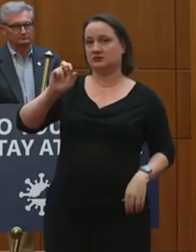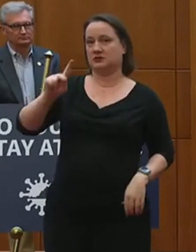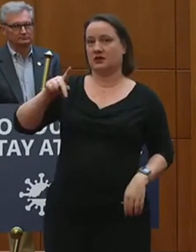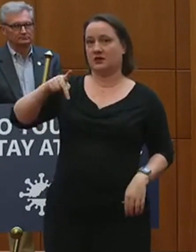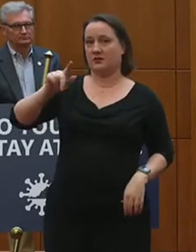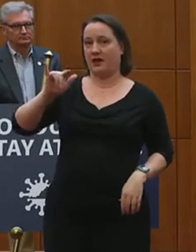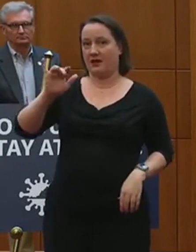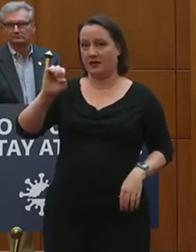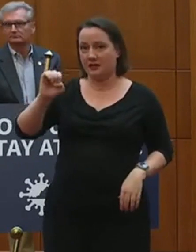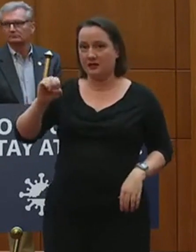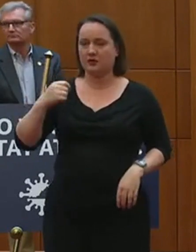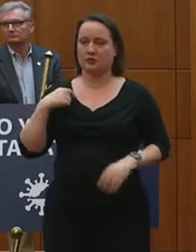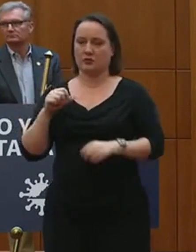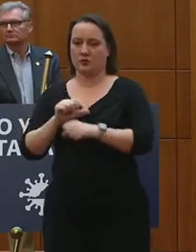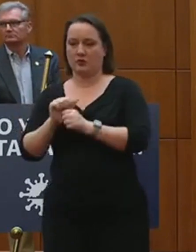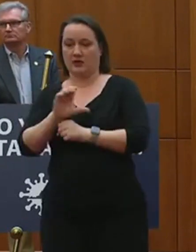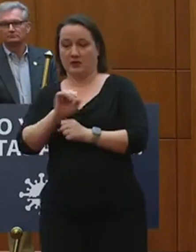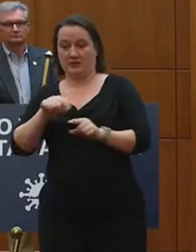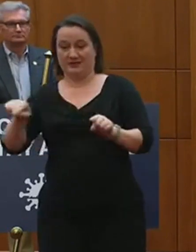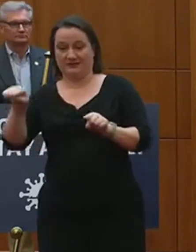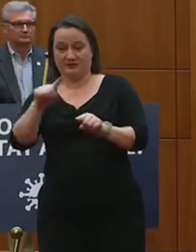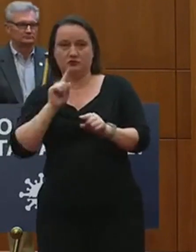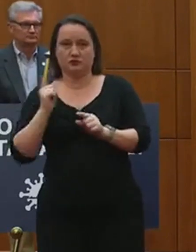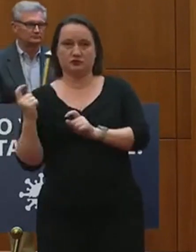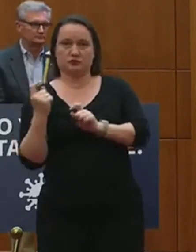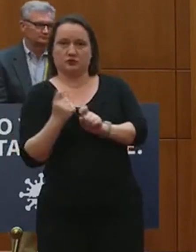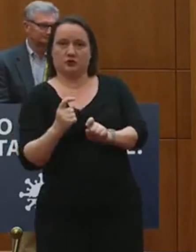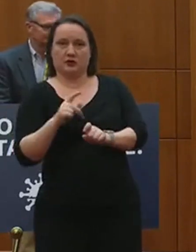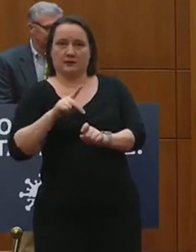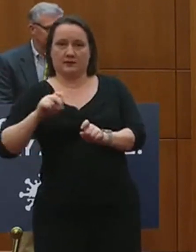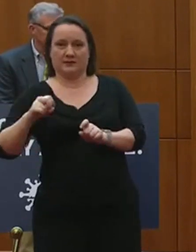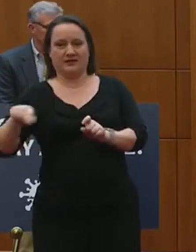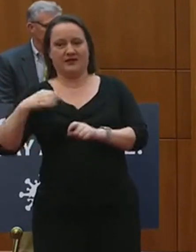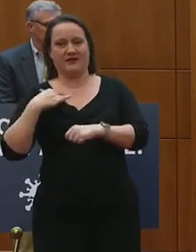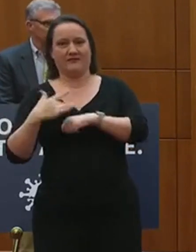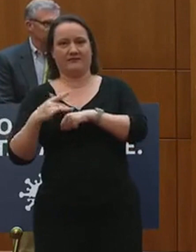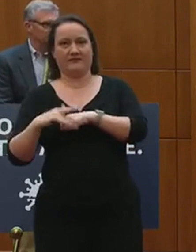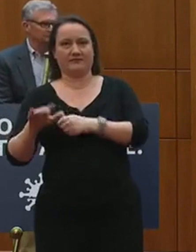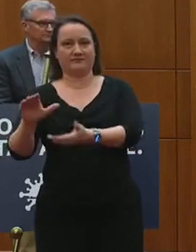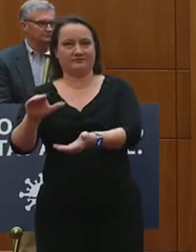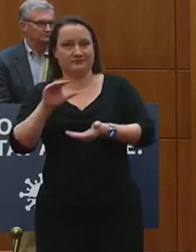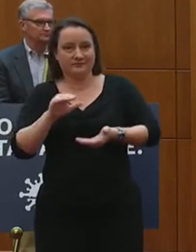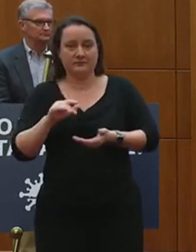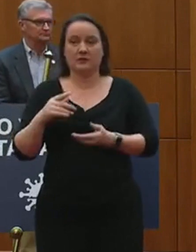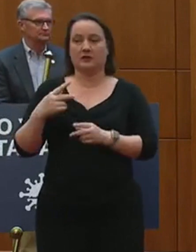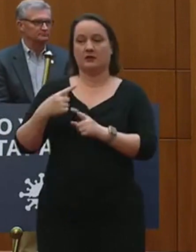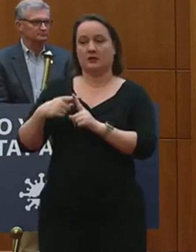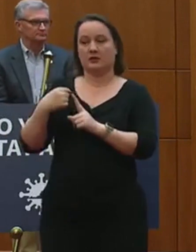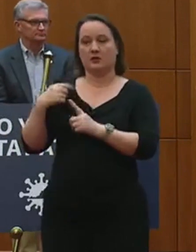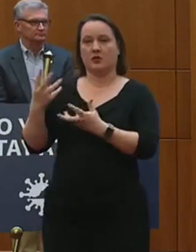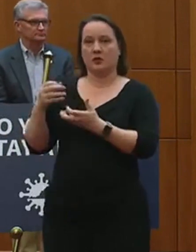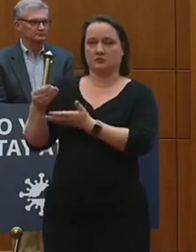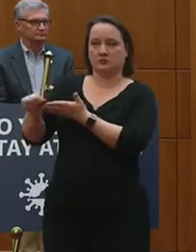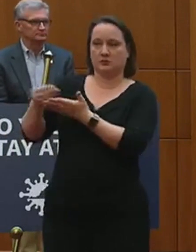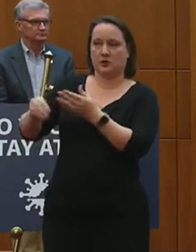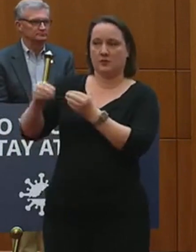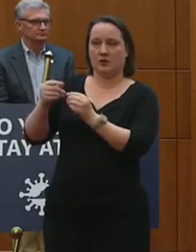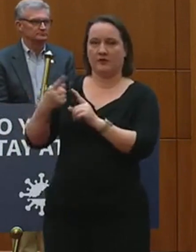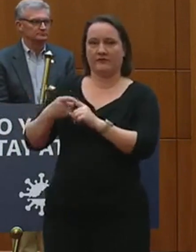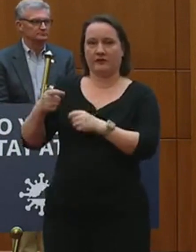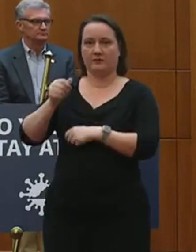PPE that they have available, and we are working to source more from private vendors.